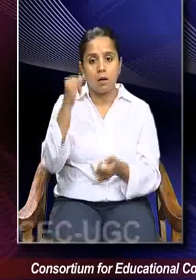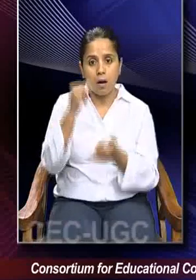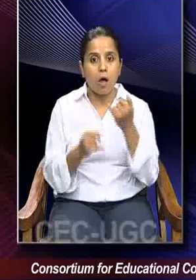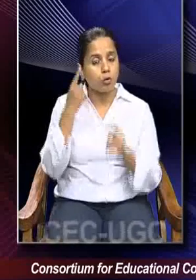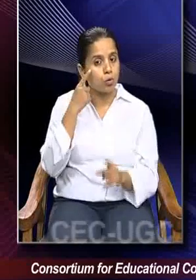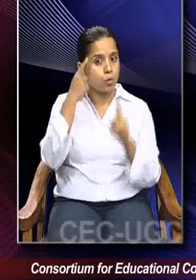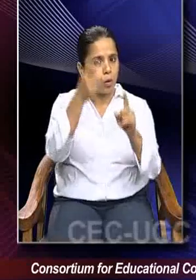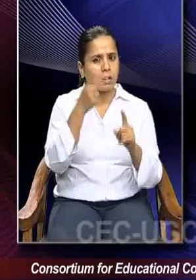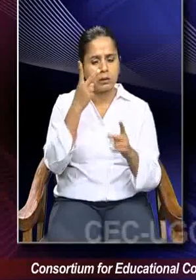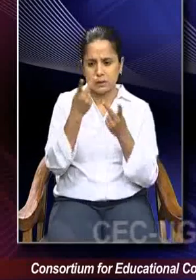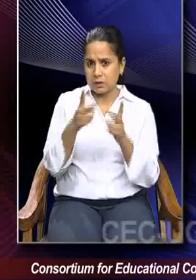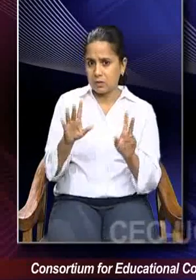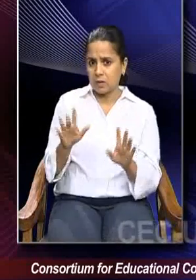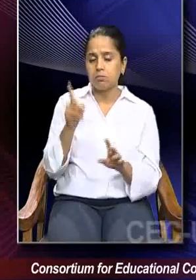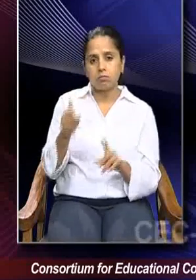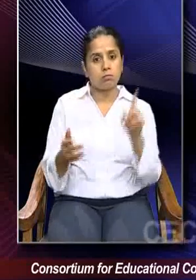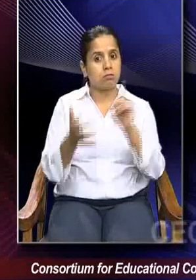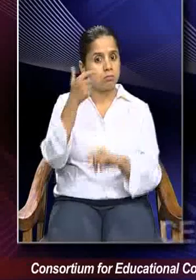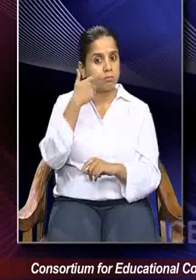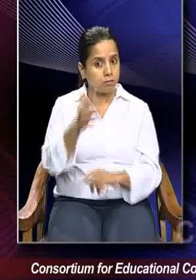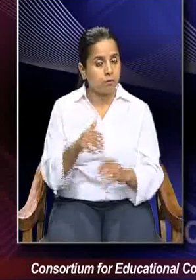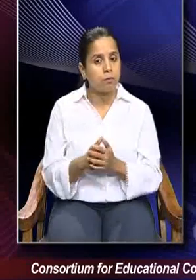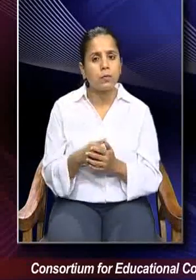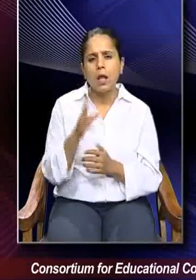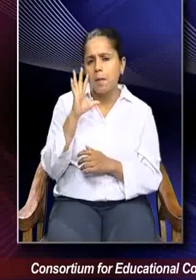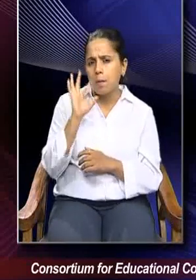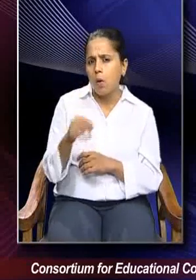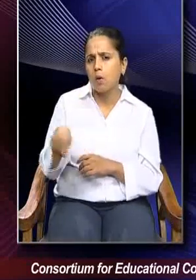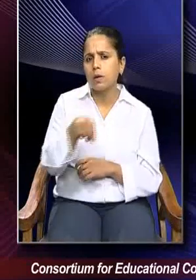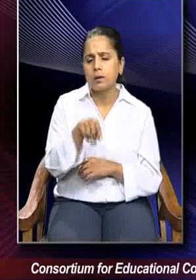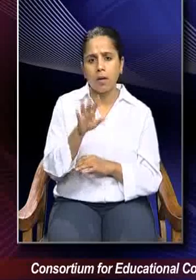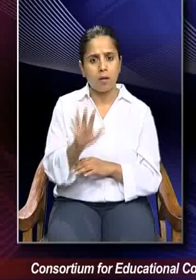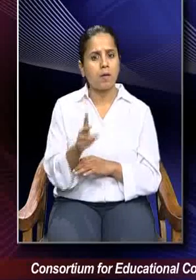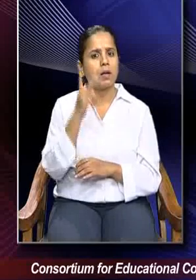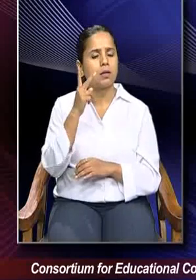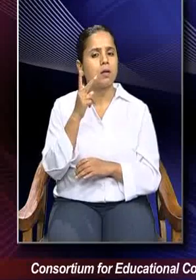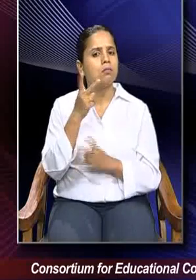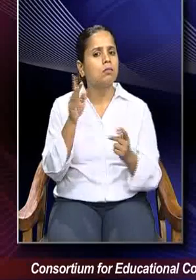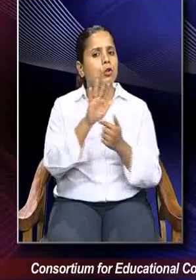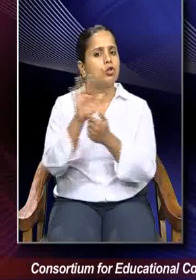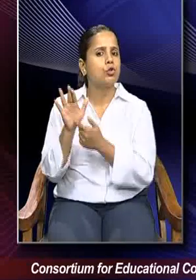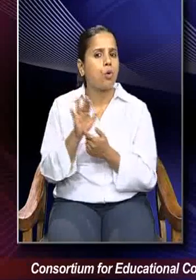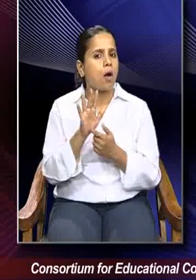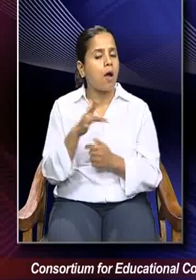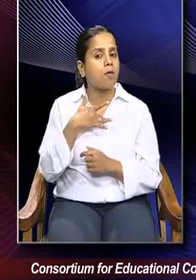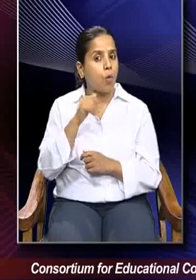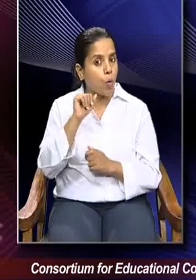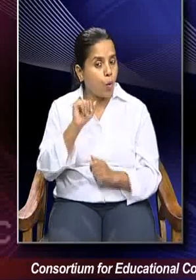are radical. A very fundamental, important, significant aspect